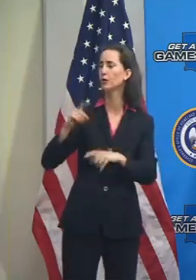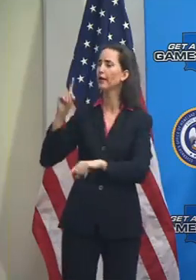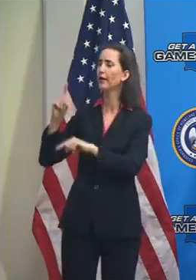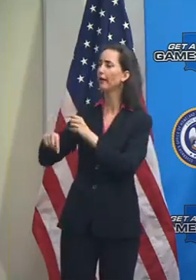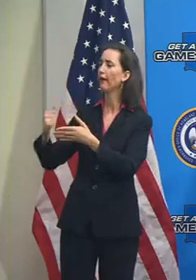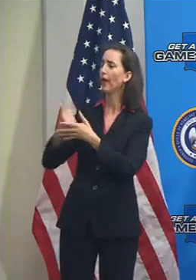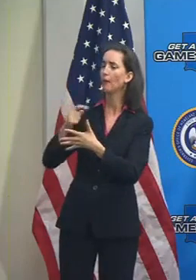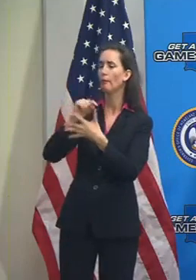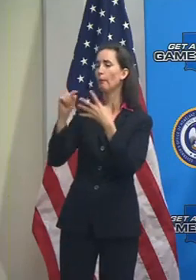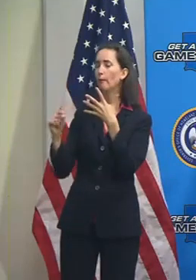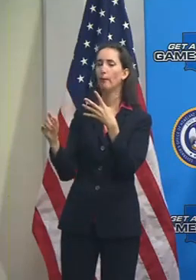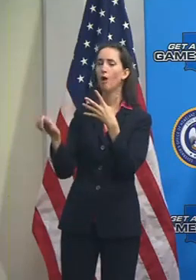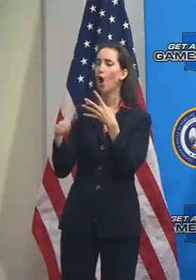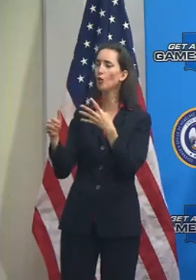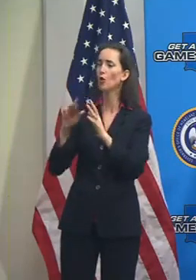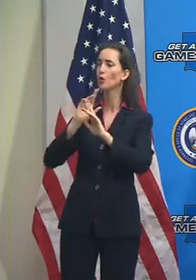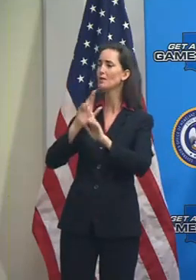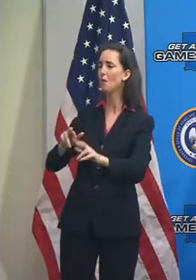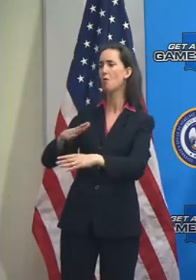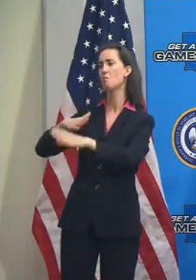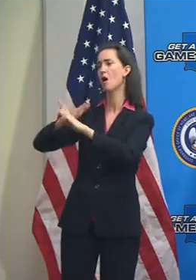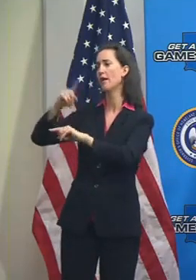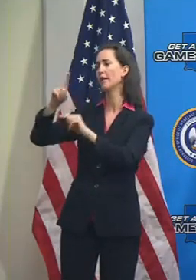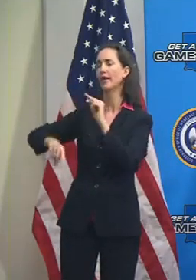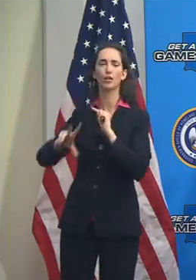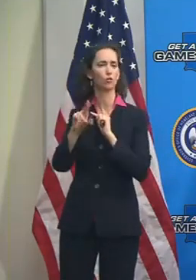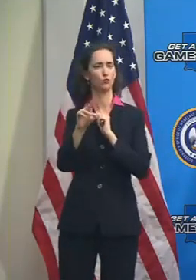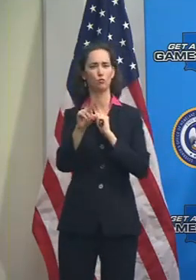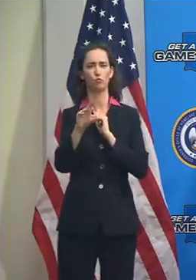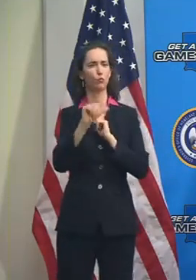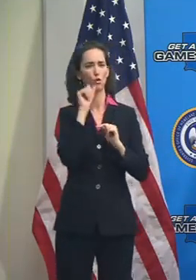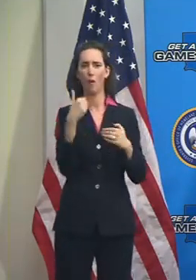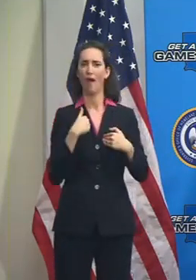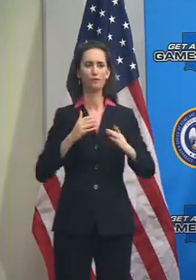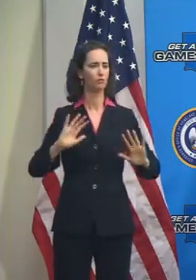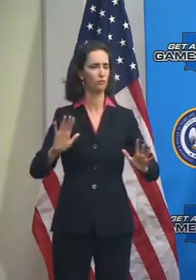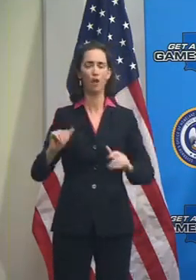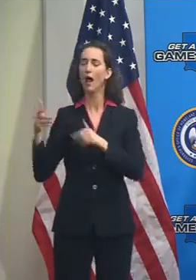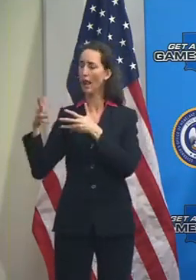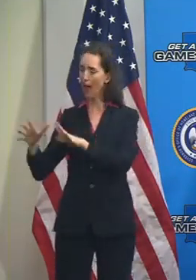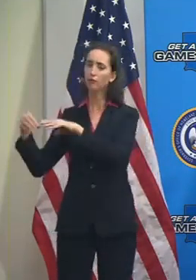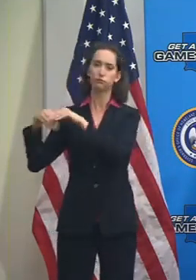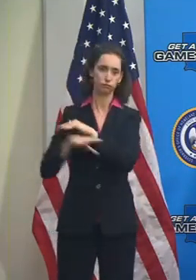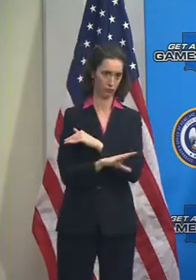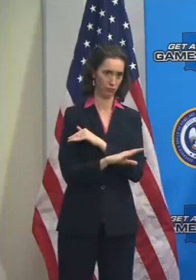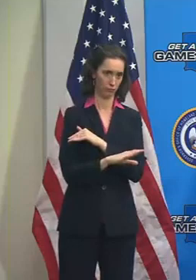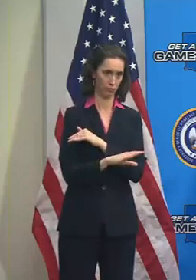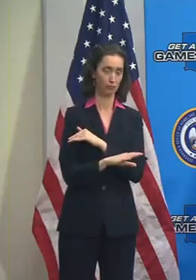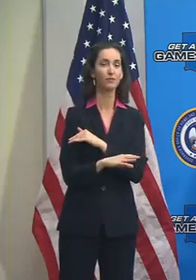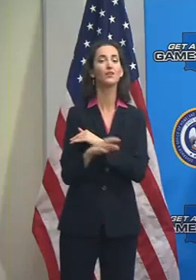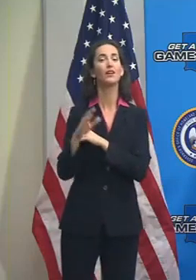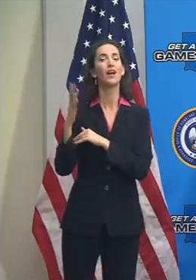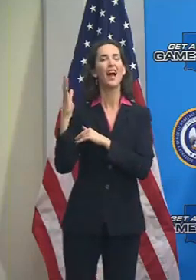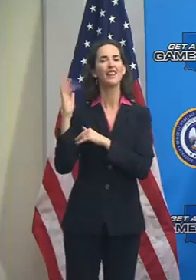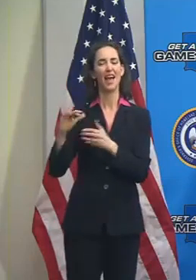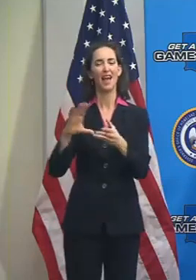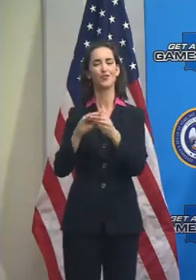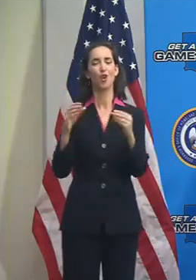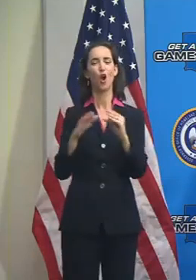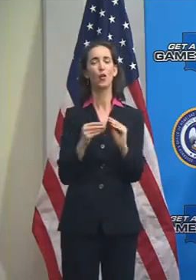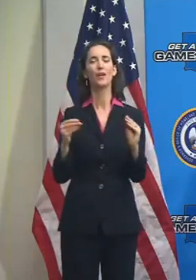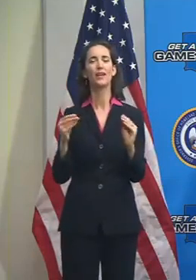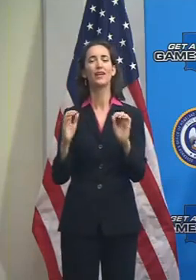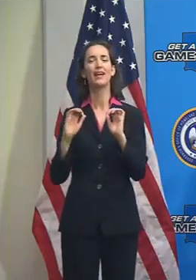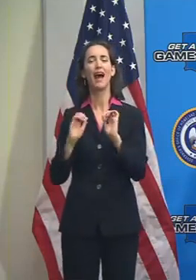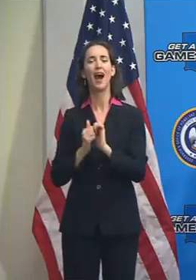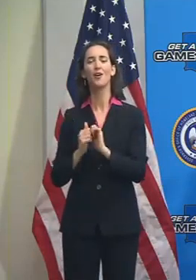with any other response effort that we'll be making or recovery effort out there. And obviously that was a false rumor that